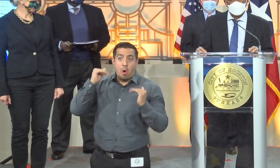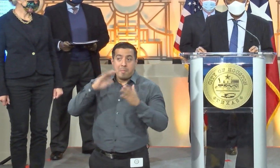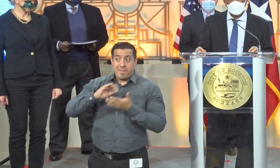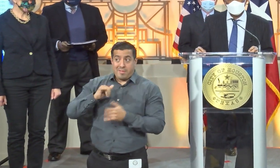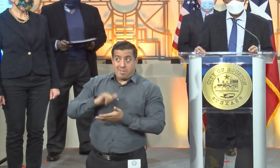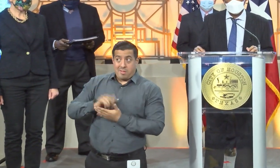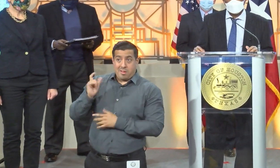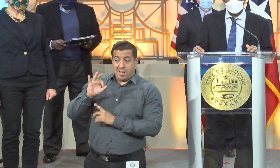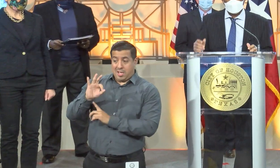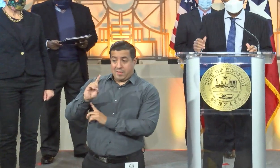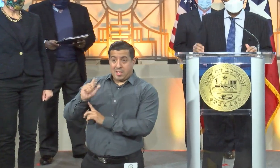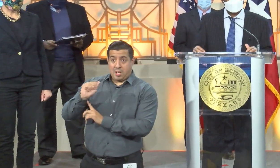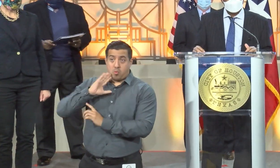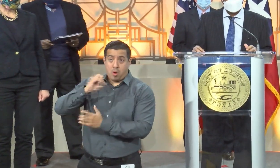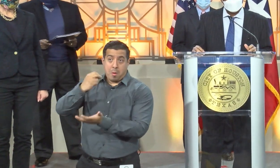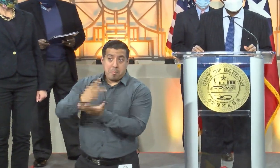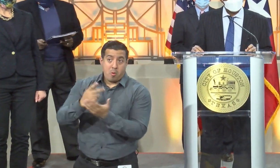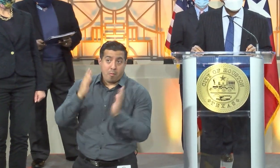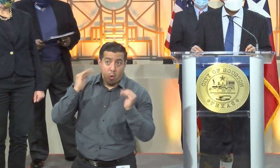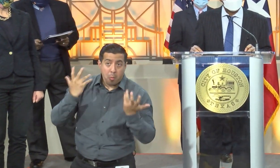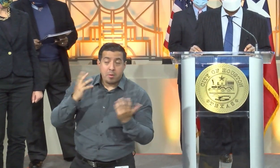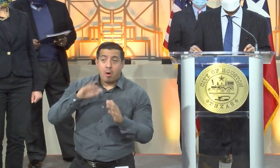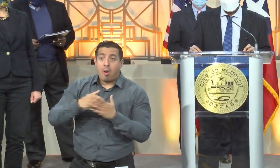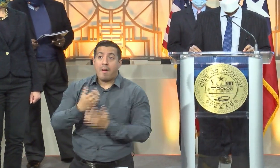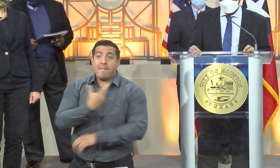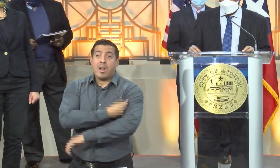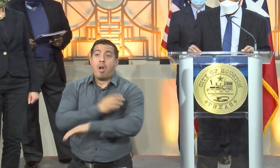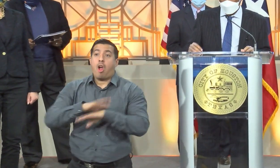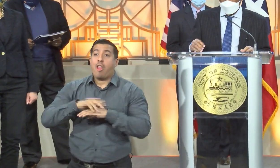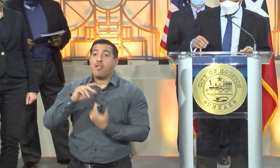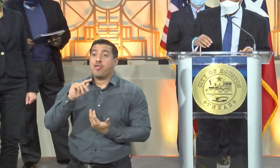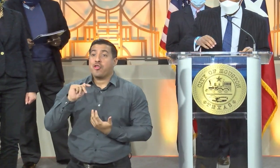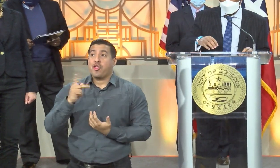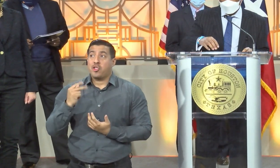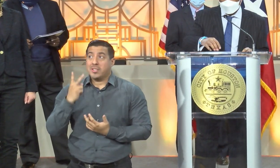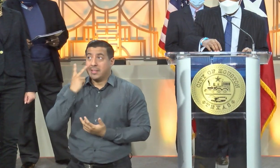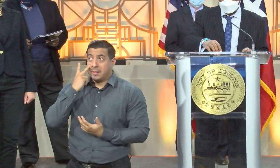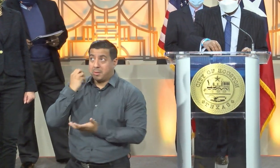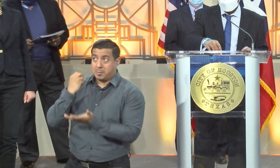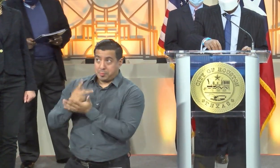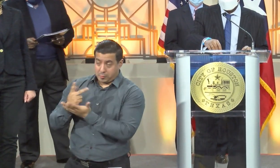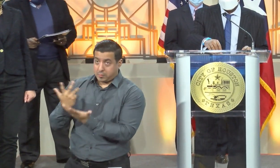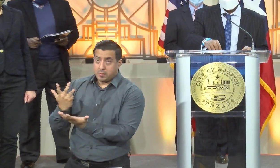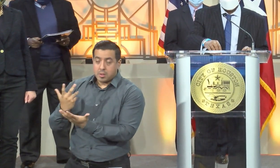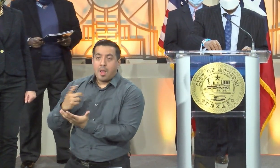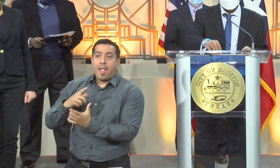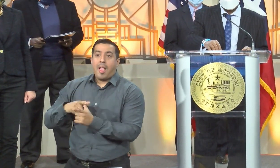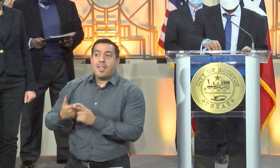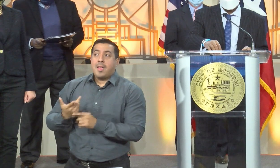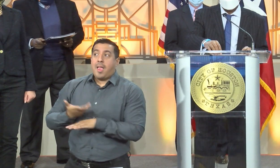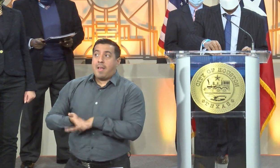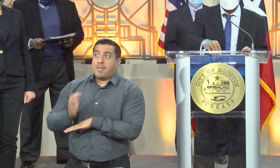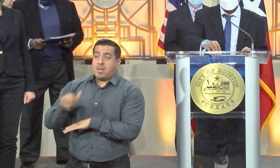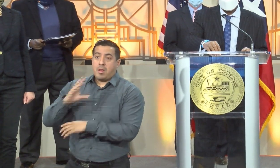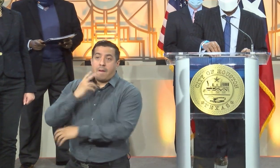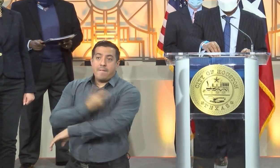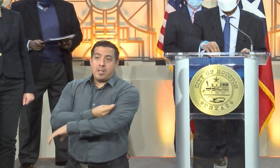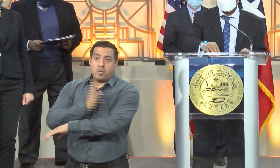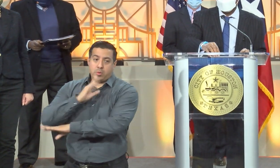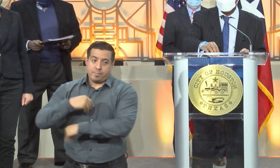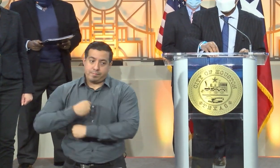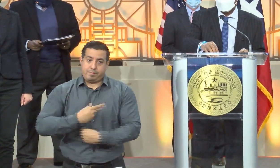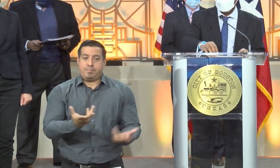will approve the Pfizer vaccine on Thursday, and then shortly thereafter for the vaccine to start